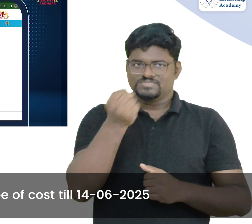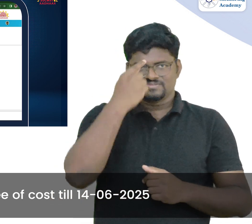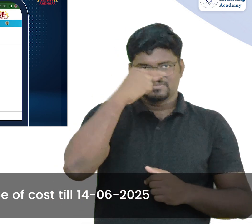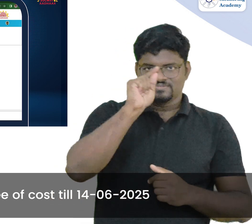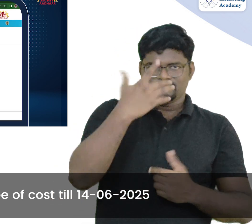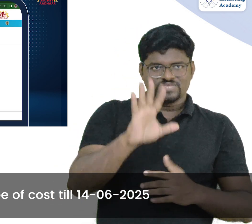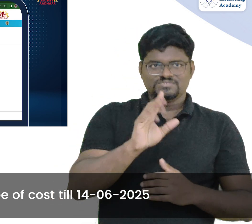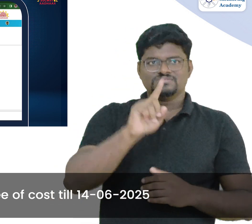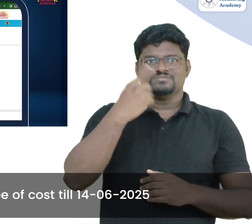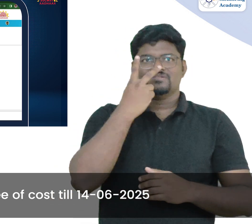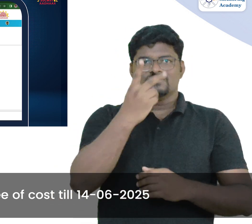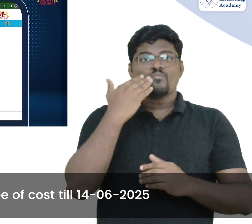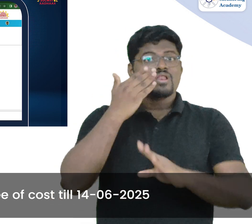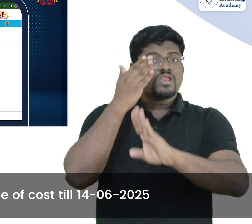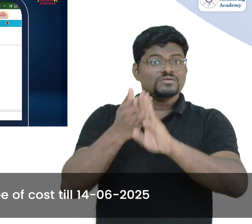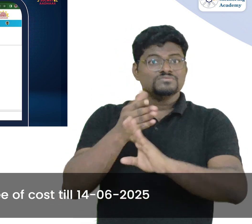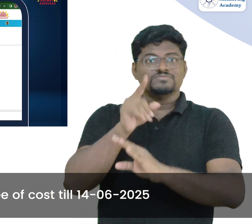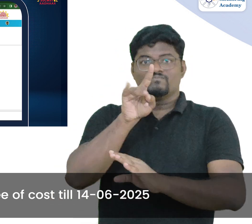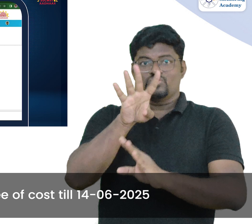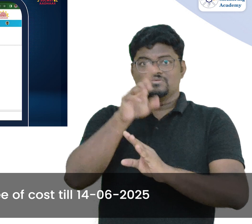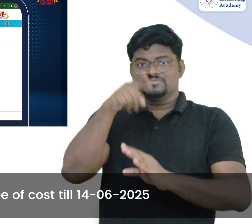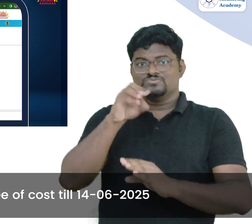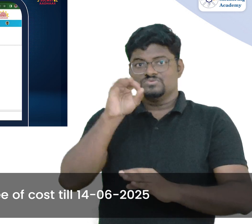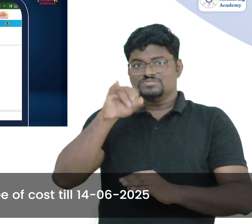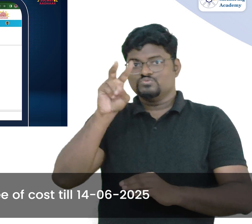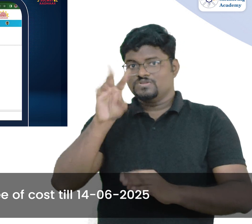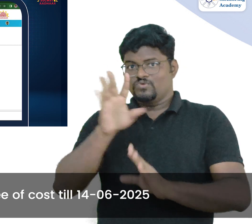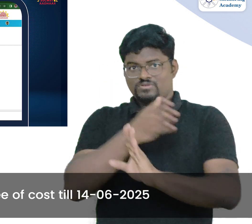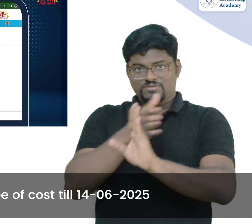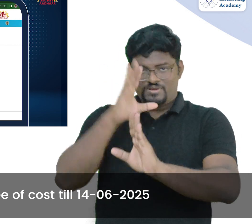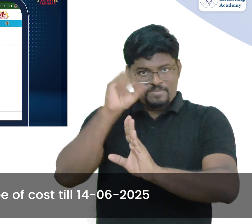This service is free of cost till 14 June 2025.